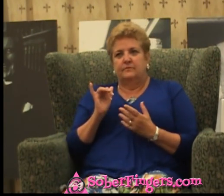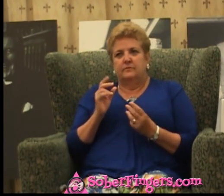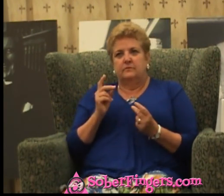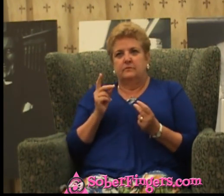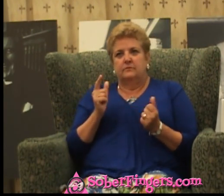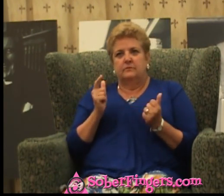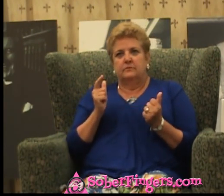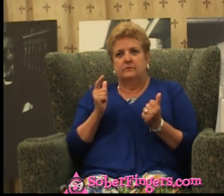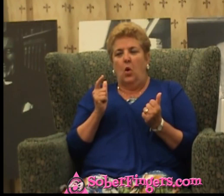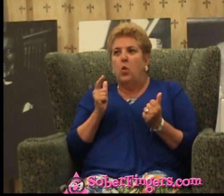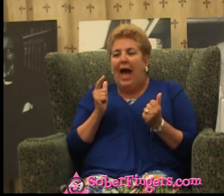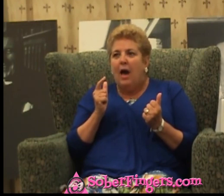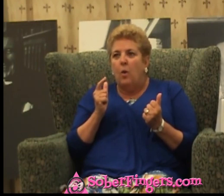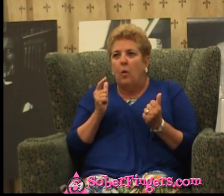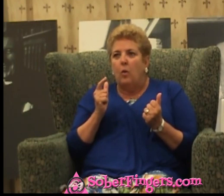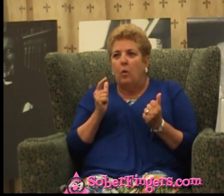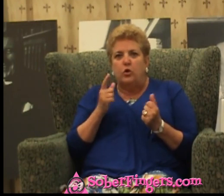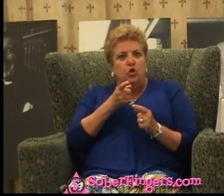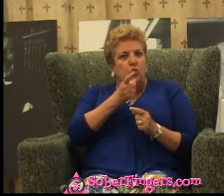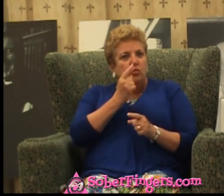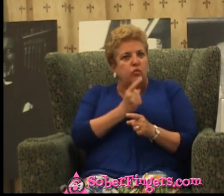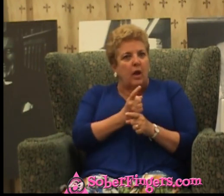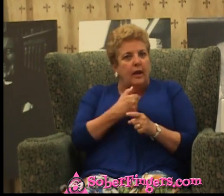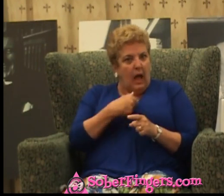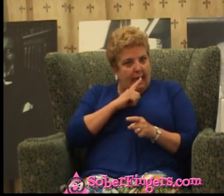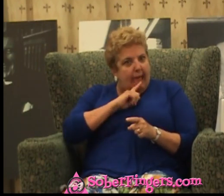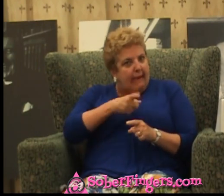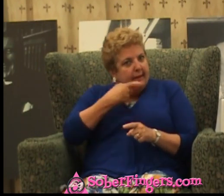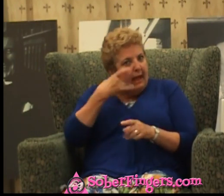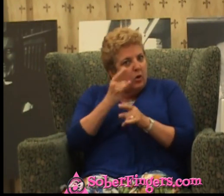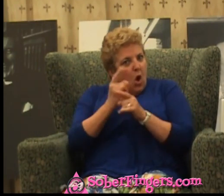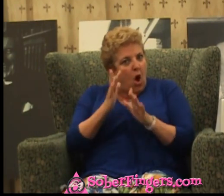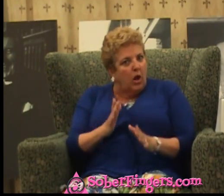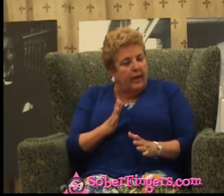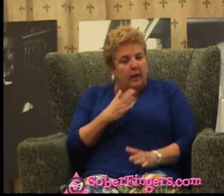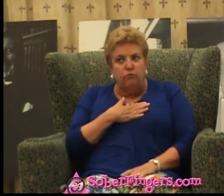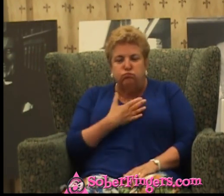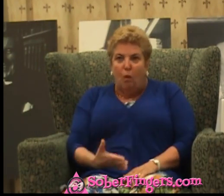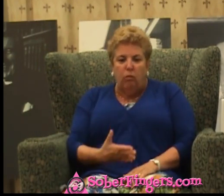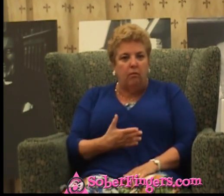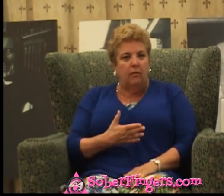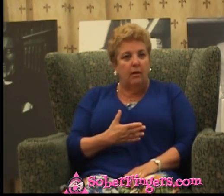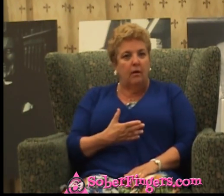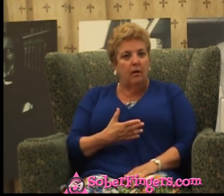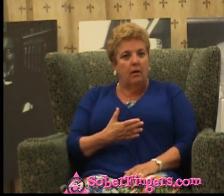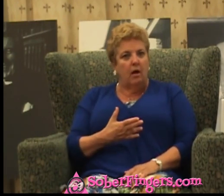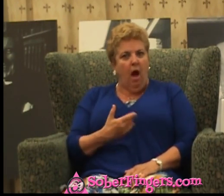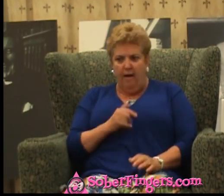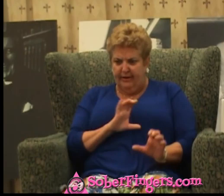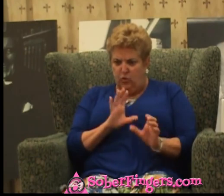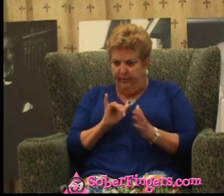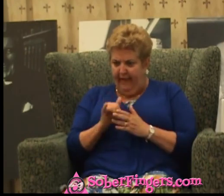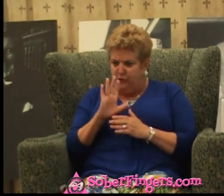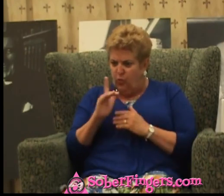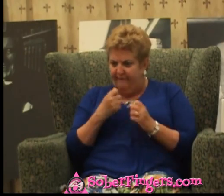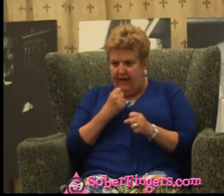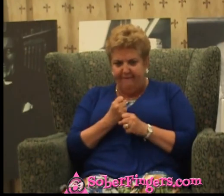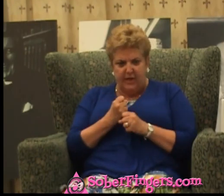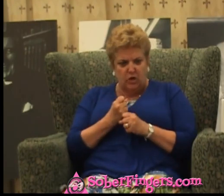right. I am an alcoholic. Wow. And I've been one for 25 years. And I just discovered it today.